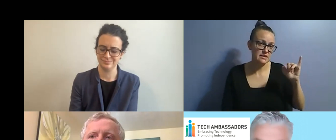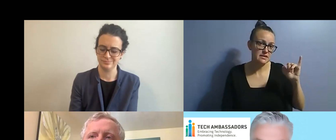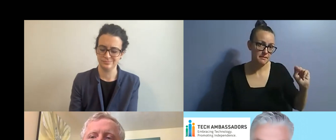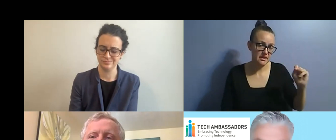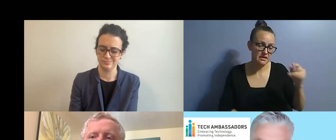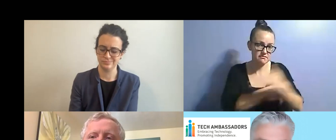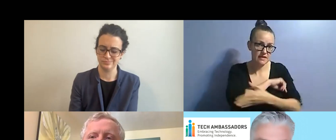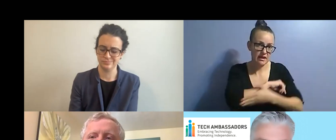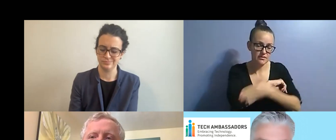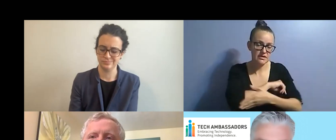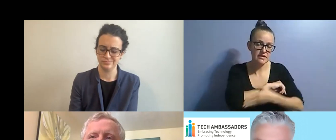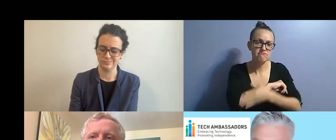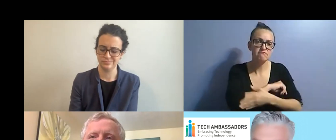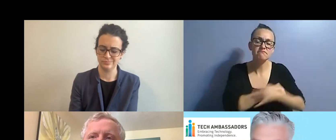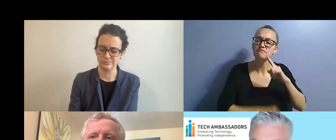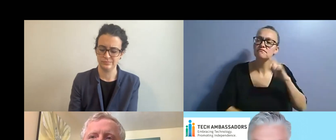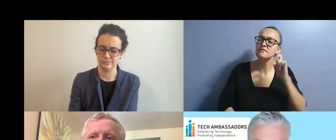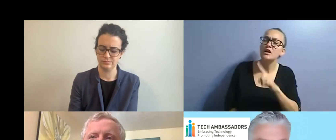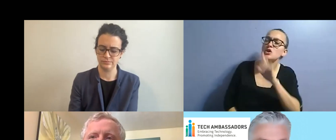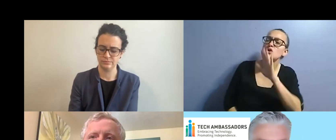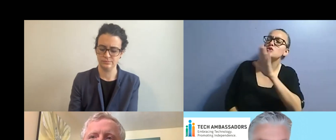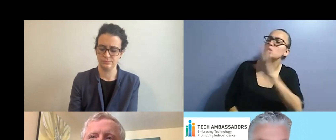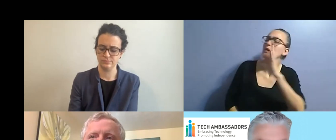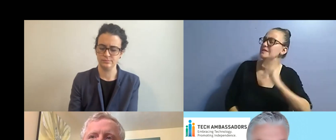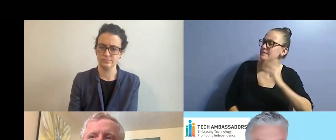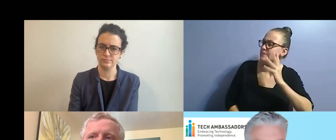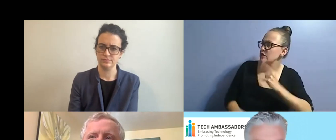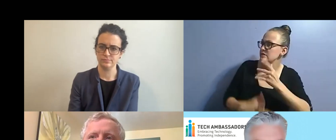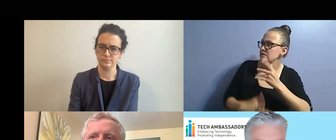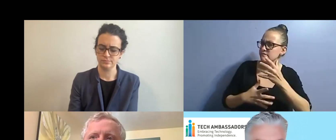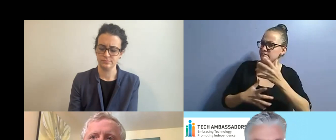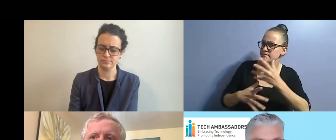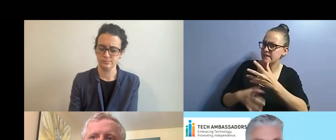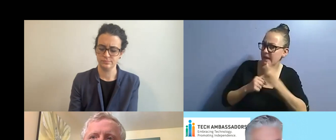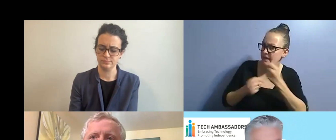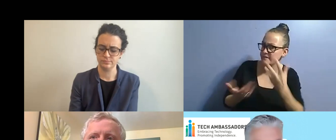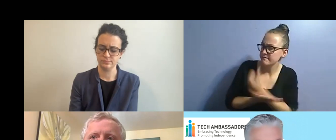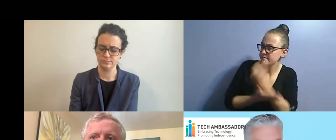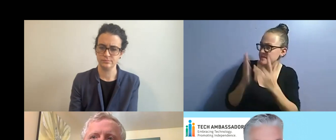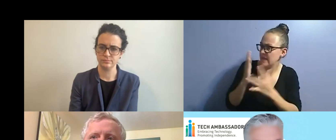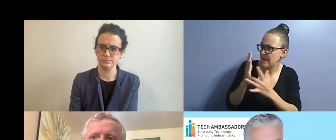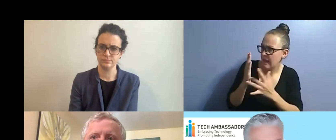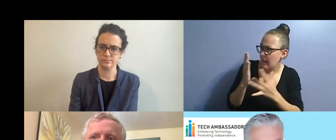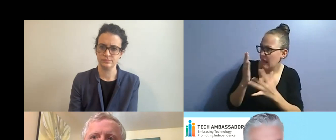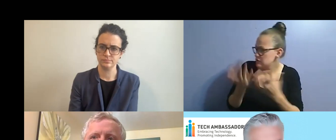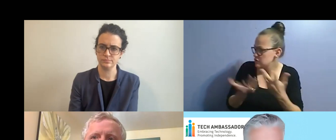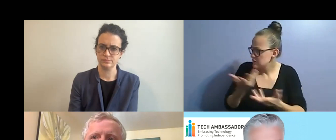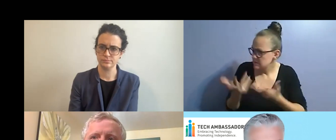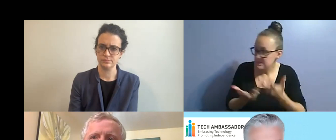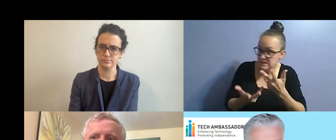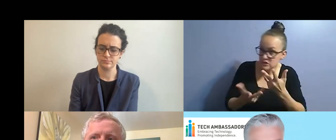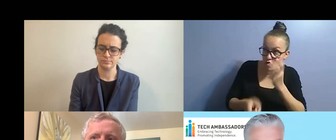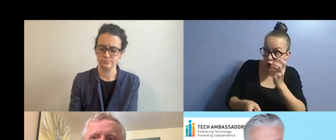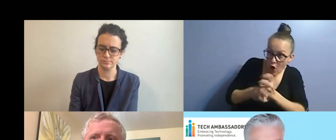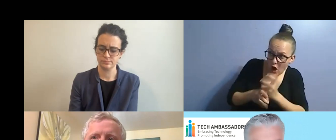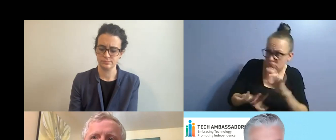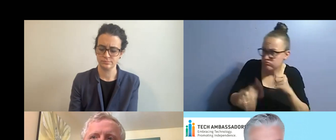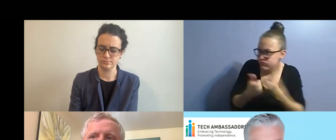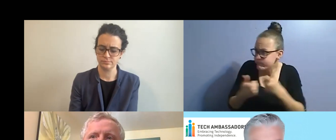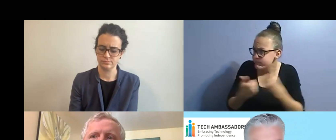in getting the technology you needed? Was it easy, hard? Tell us about how that went when you first got it.